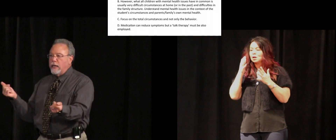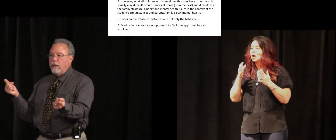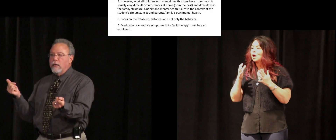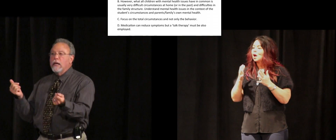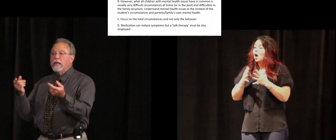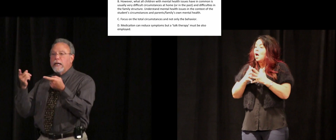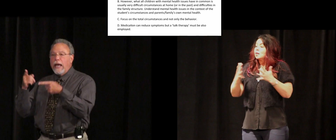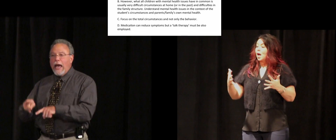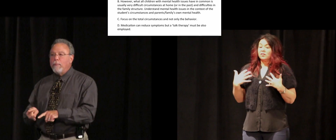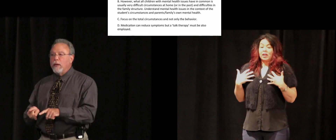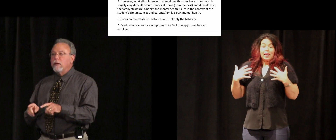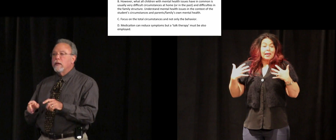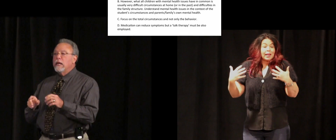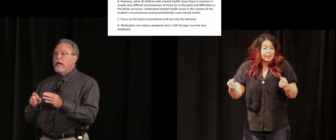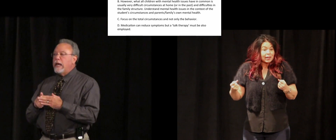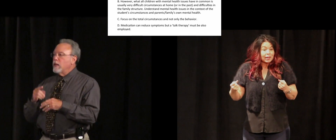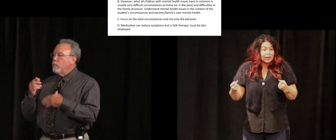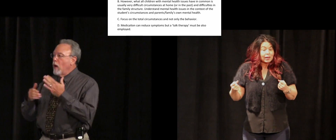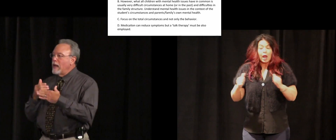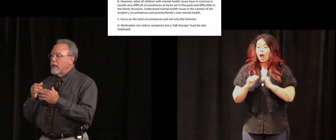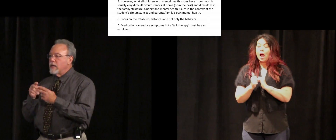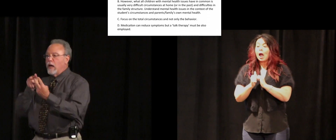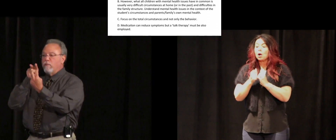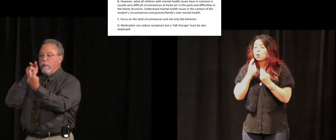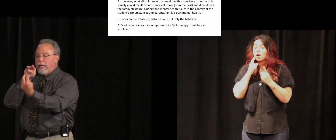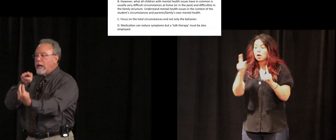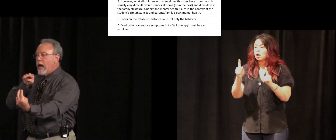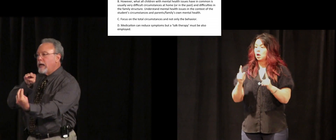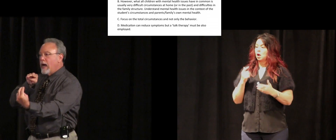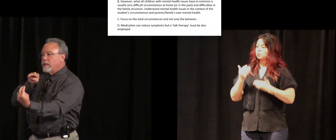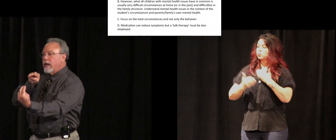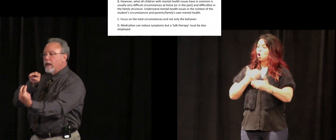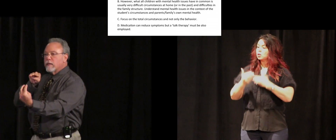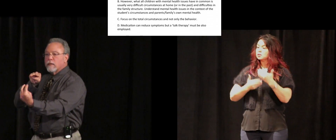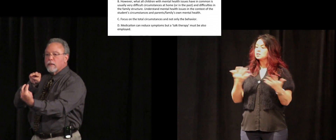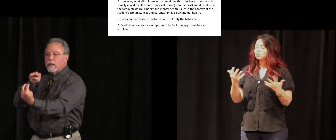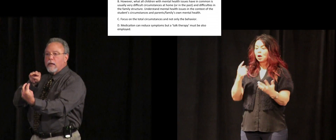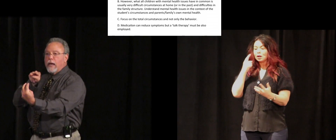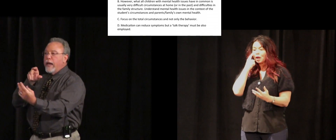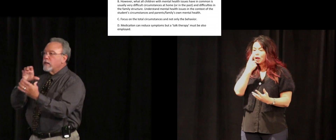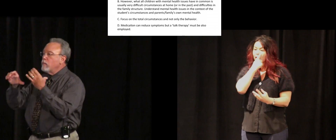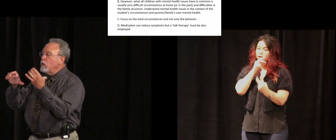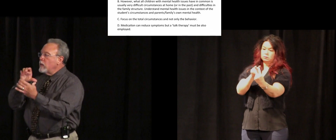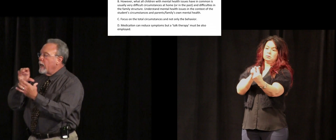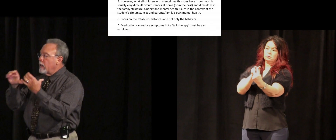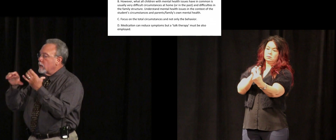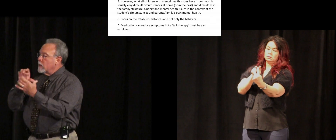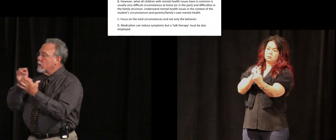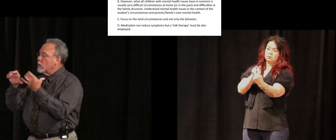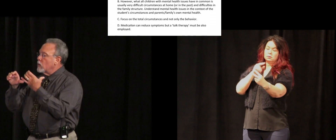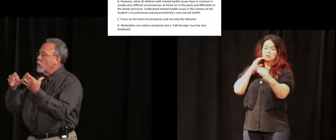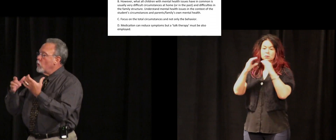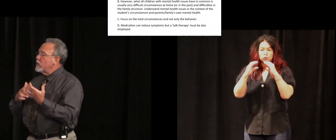alone is a shame. It's a controlling way to deal with the behavior of our children that we don't like.